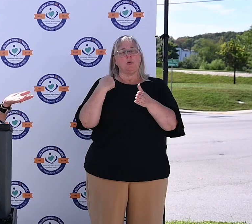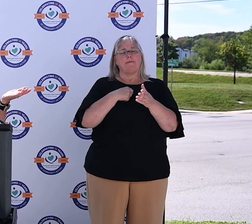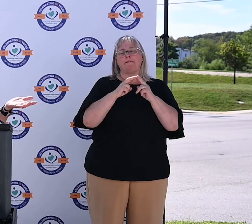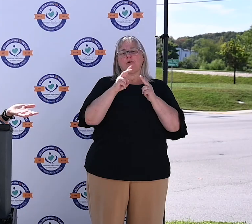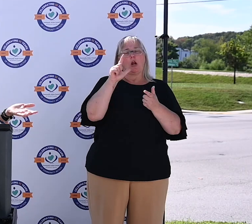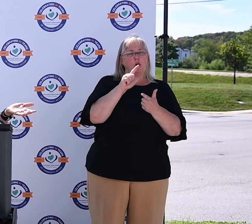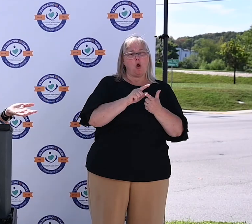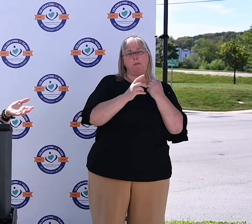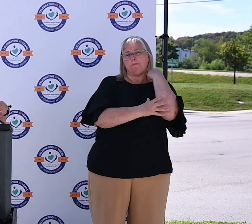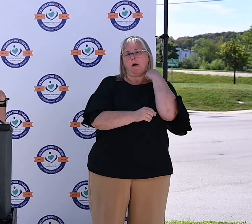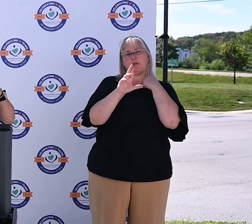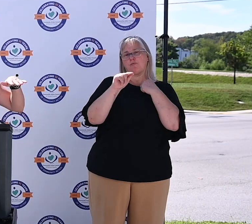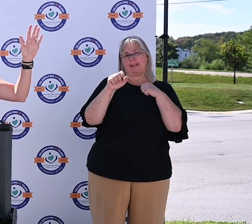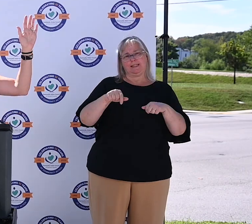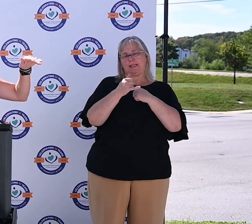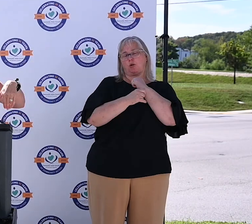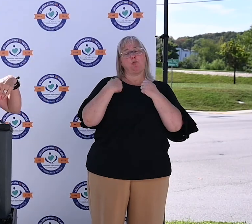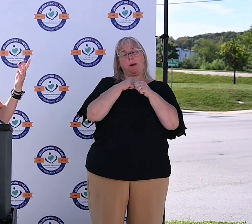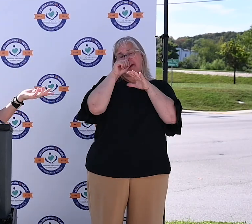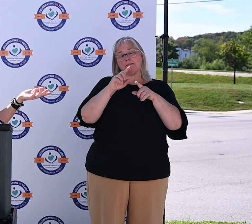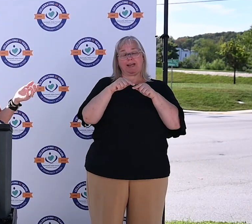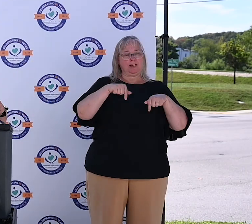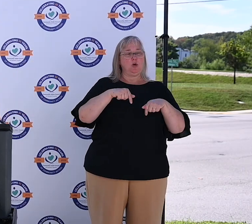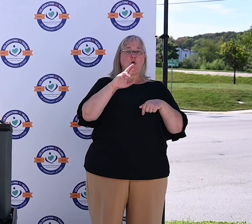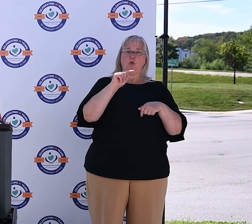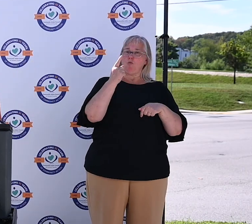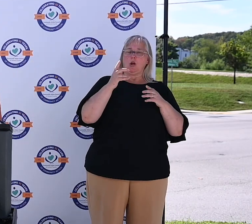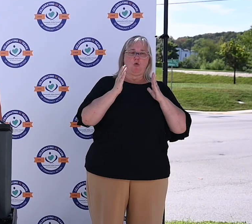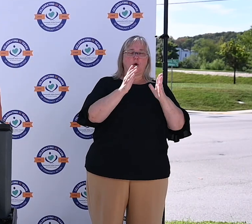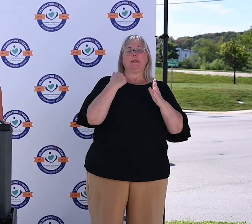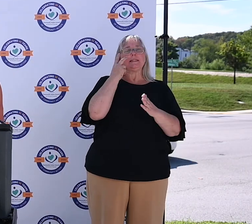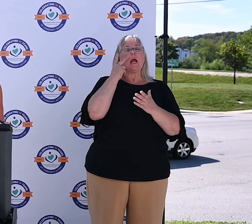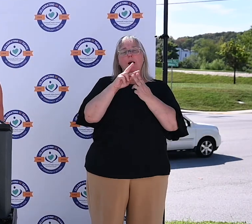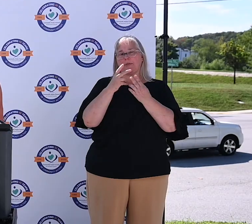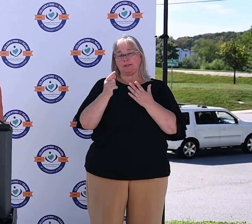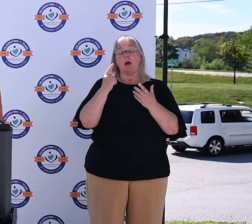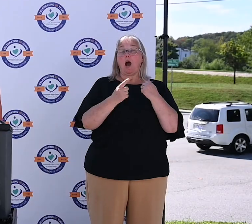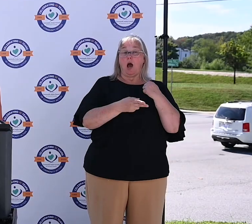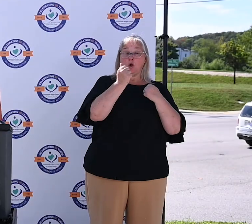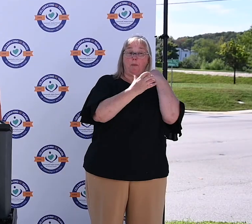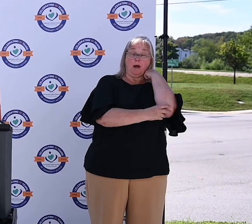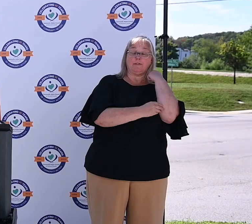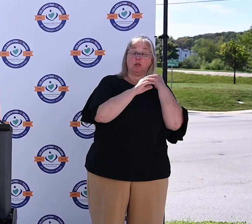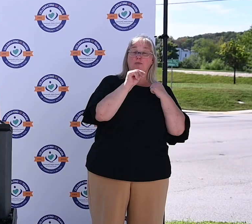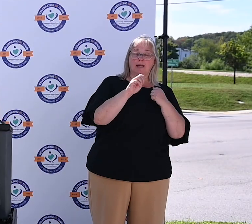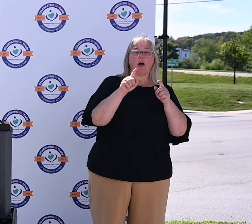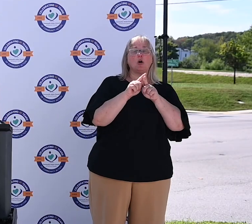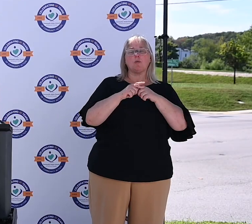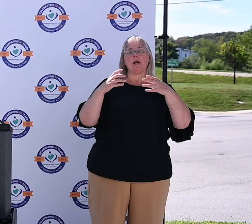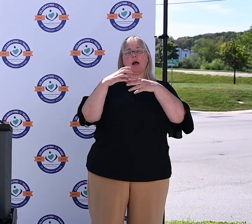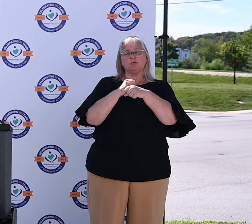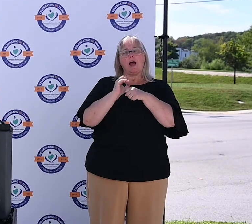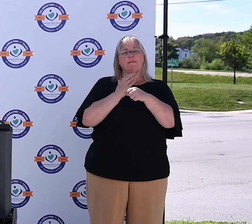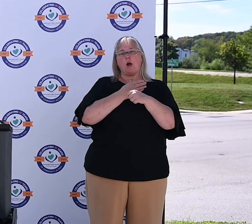county. We're very blessed by that. But here on this Route 1 corridor, we see a couple things: a higher poverty rate and also a concentration of